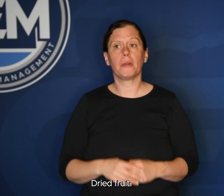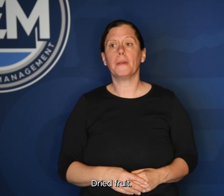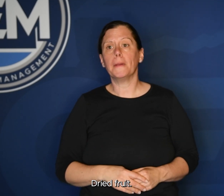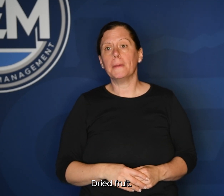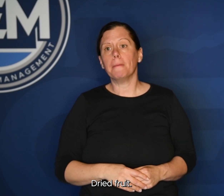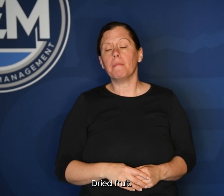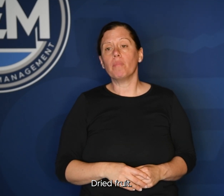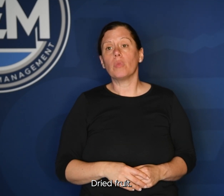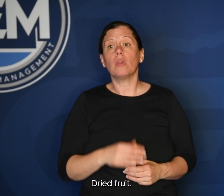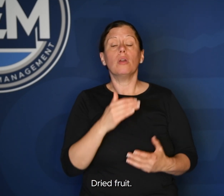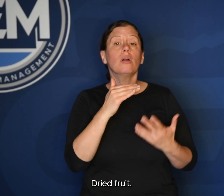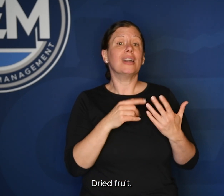Dried fruit.